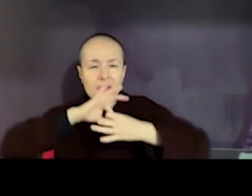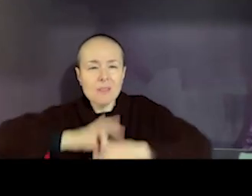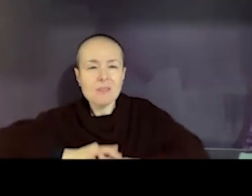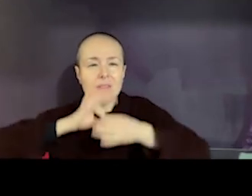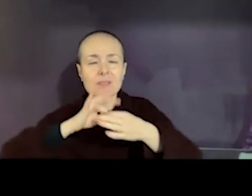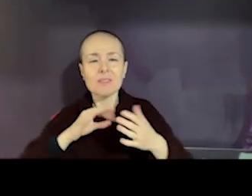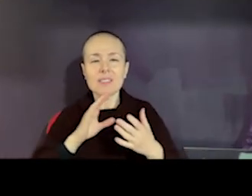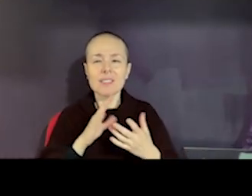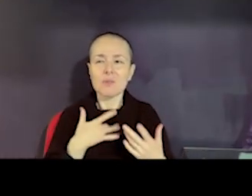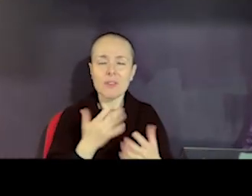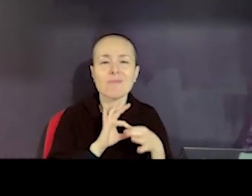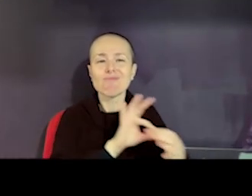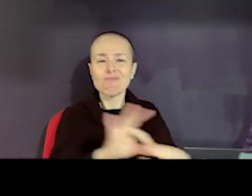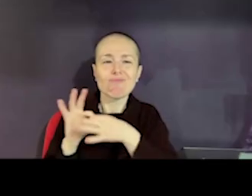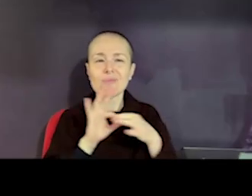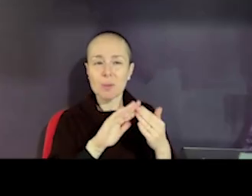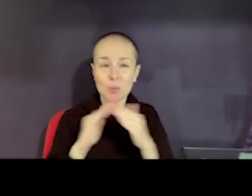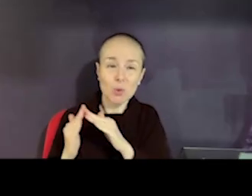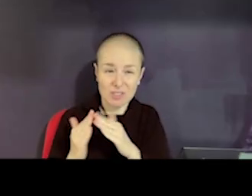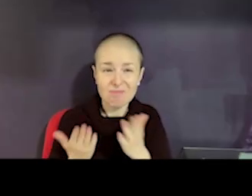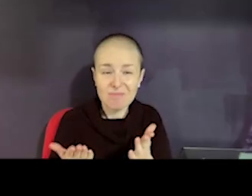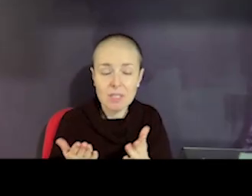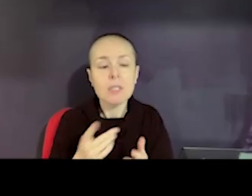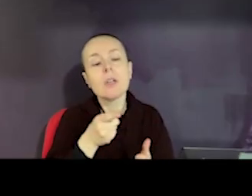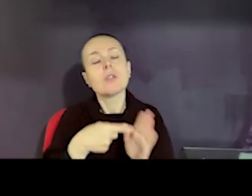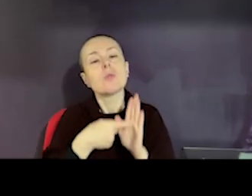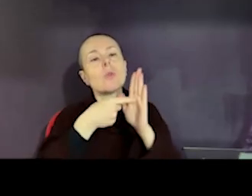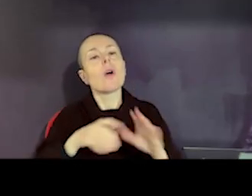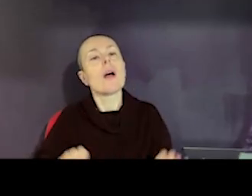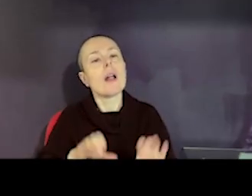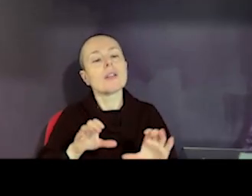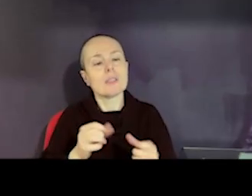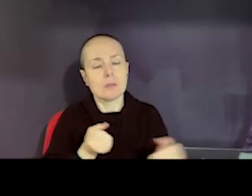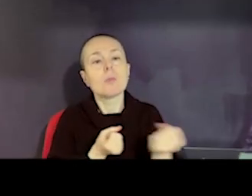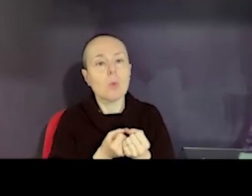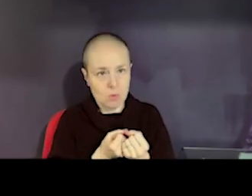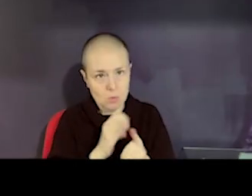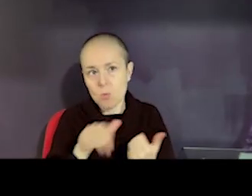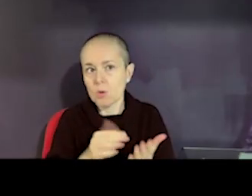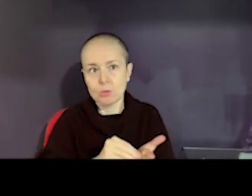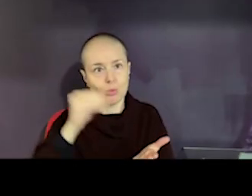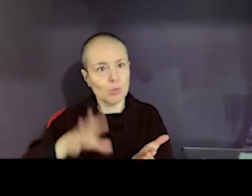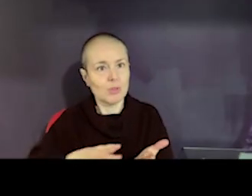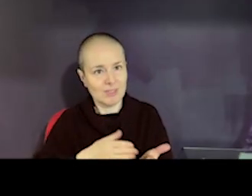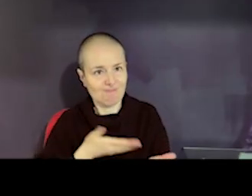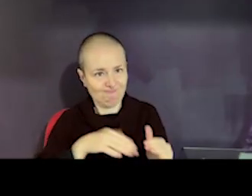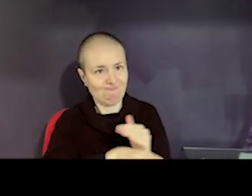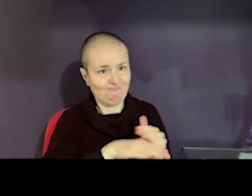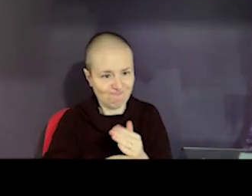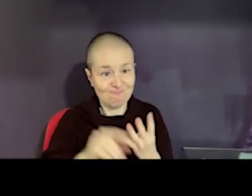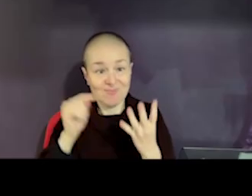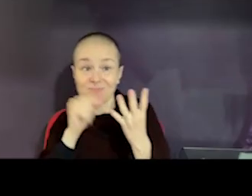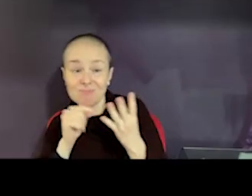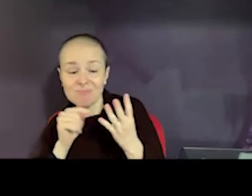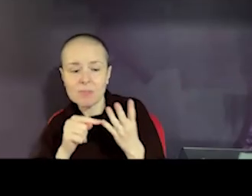create belonging and connection. So there are actions here to support to make sure that all the students have access to that. And the last